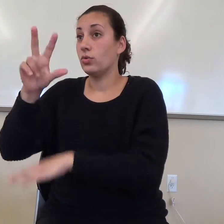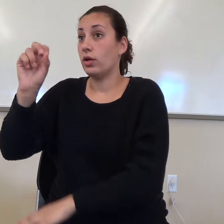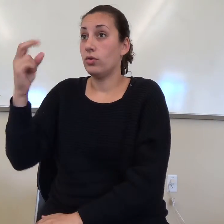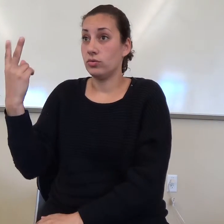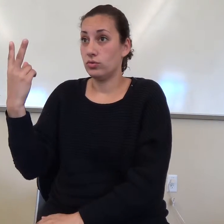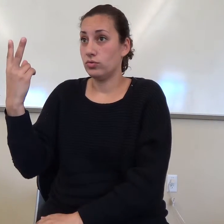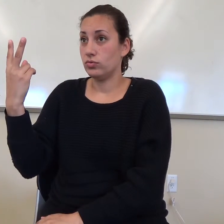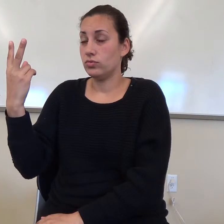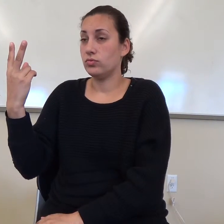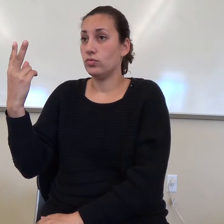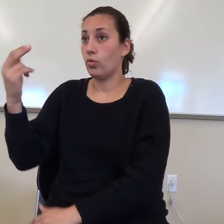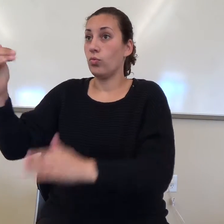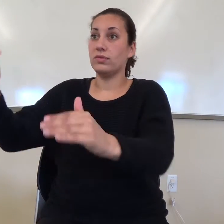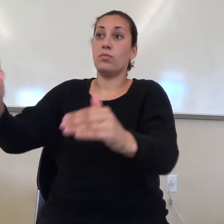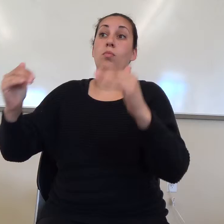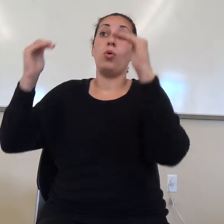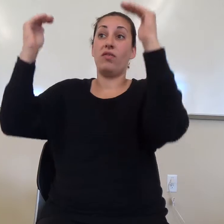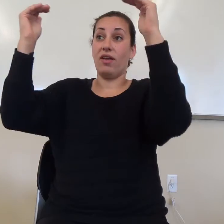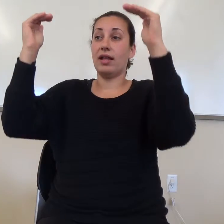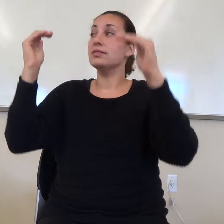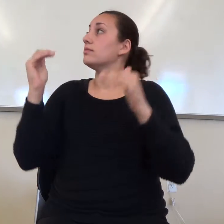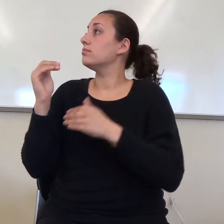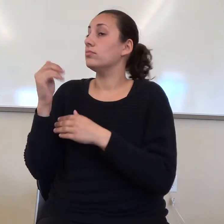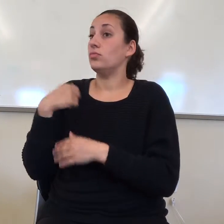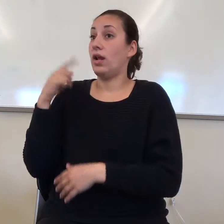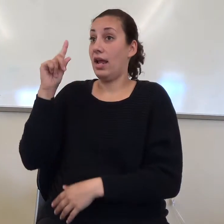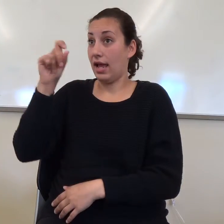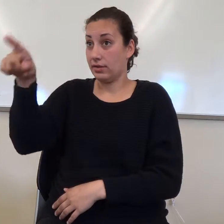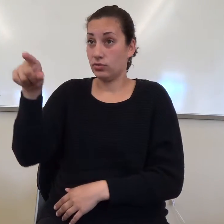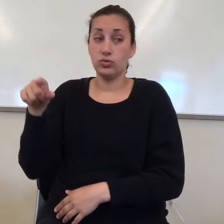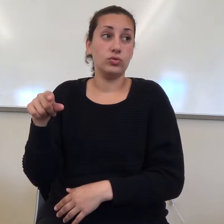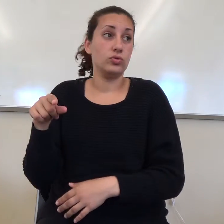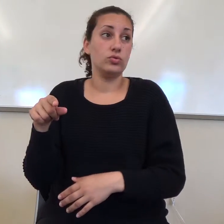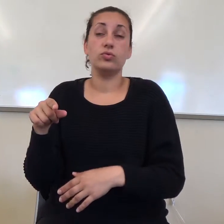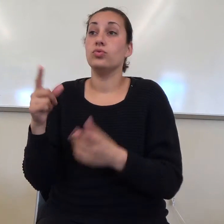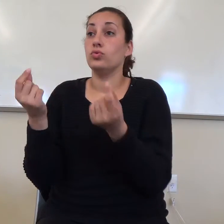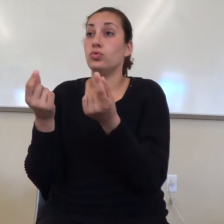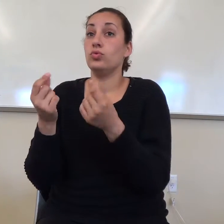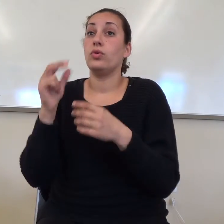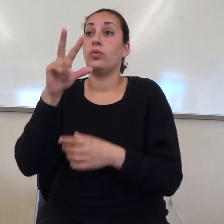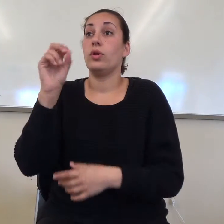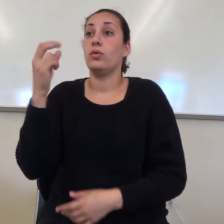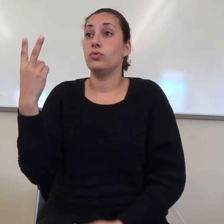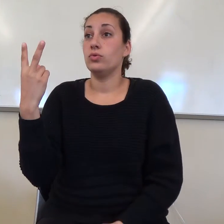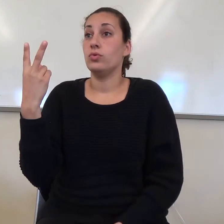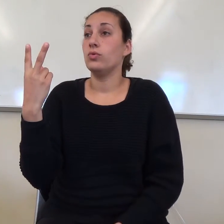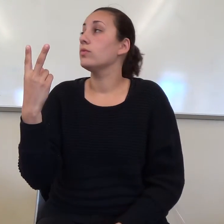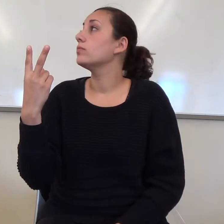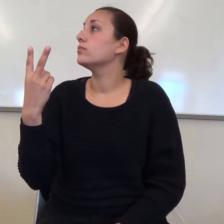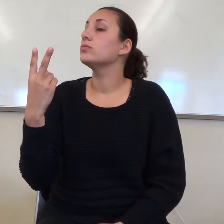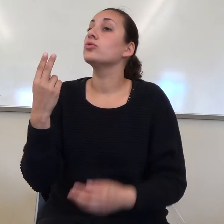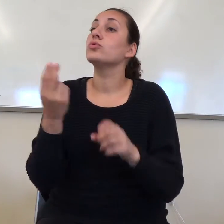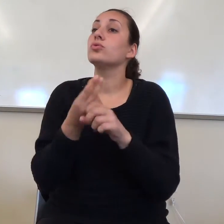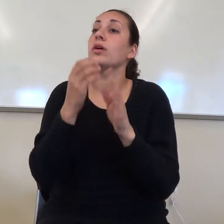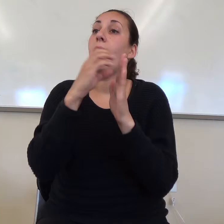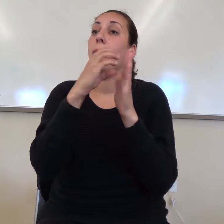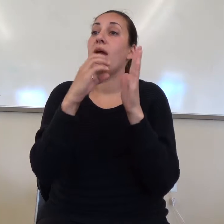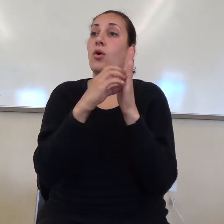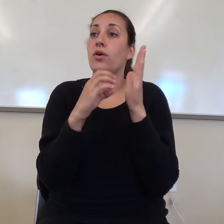this. And what you're asked to do in 302 is take a paragraph that doesn't